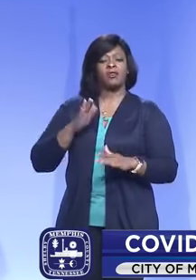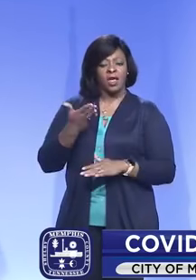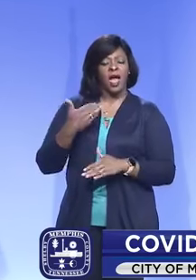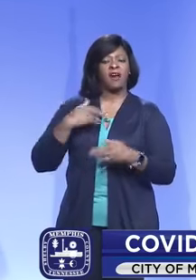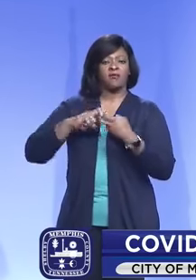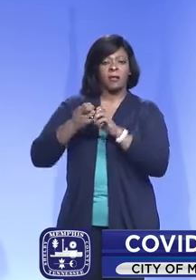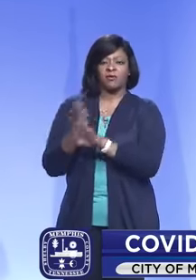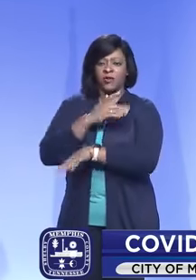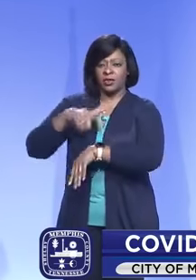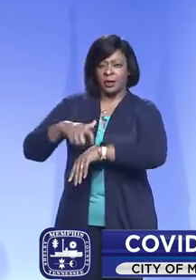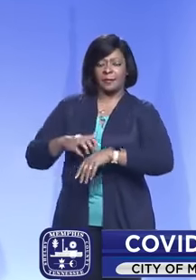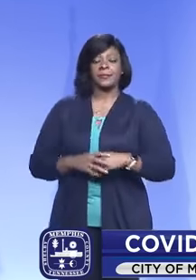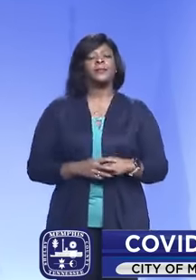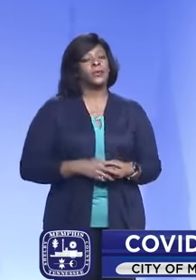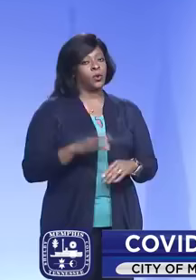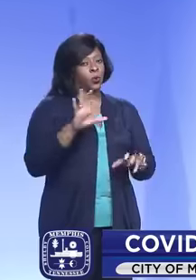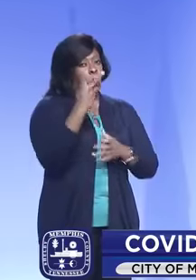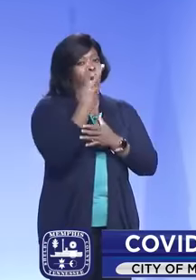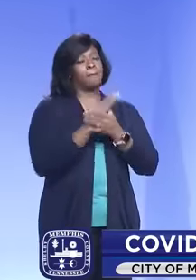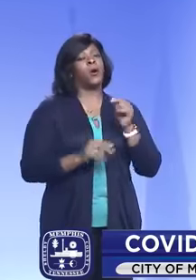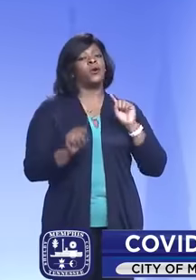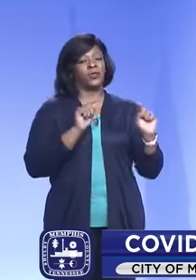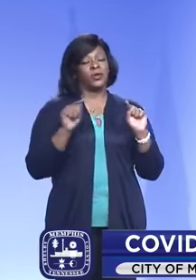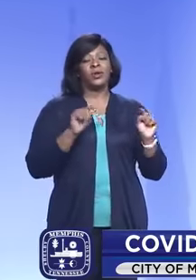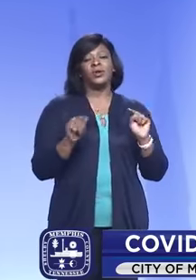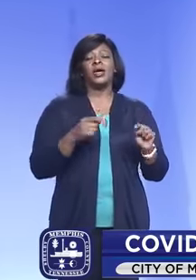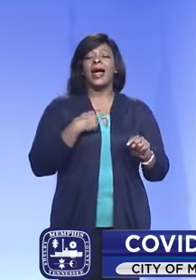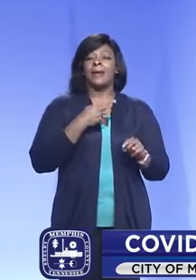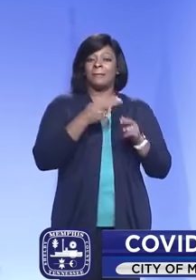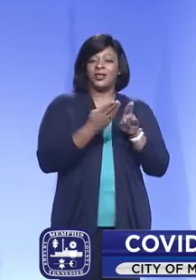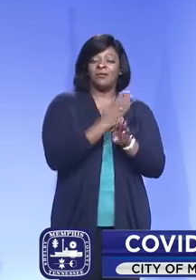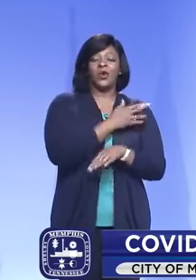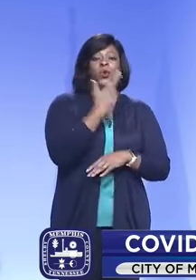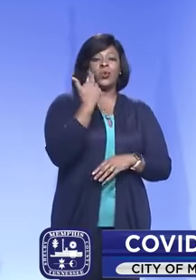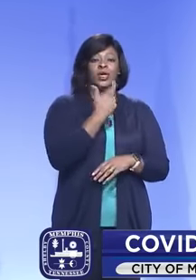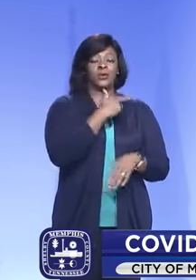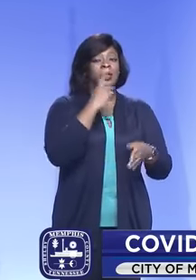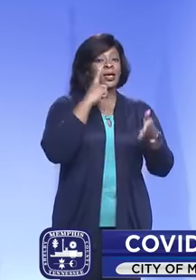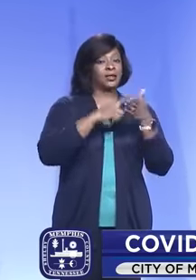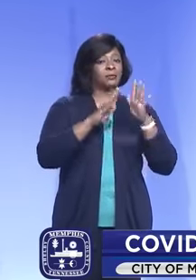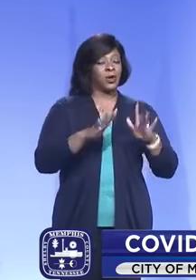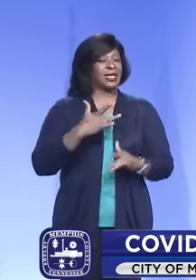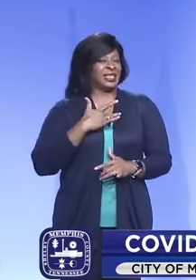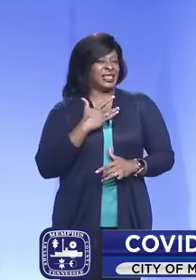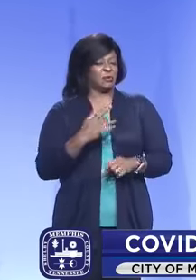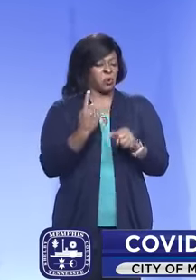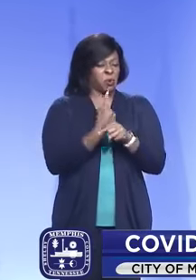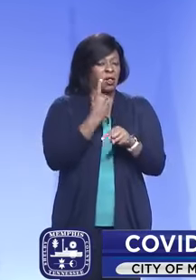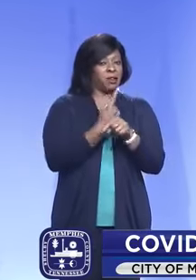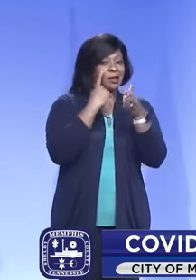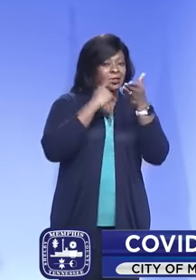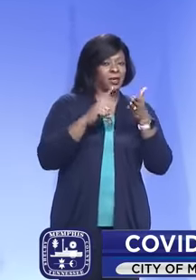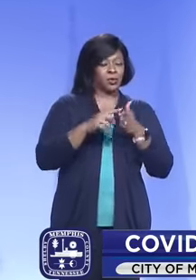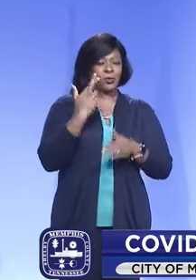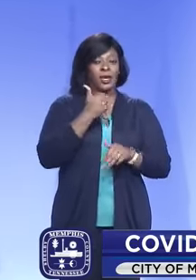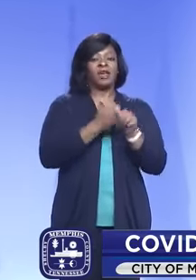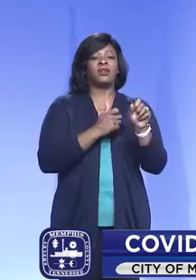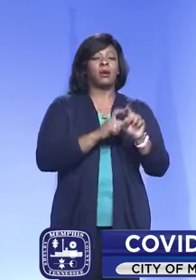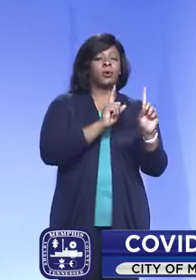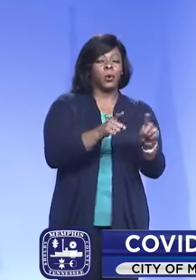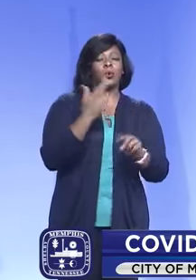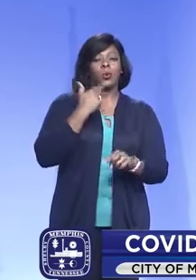ahead of time? So we're doing both. As I said earlier, our restaurant inspectors that do typical inspections, each time they're